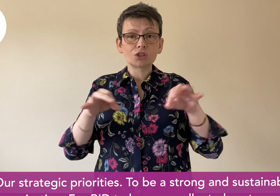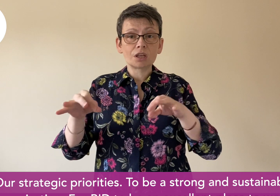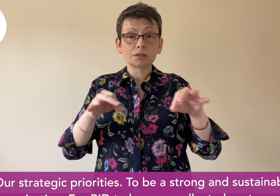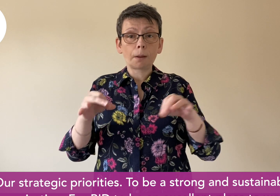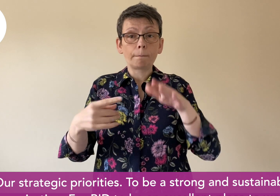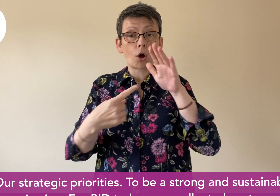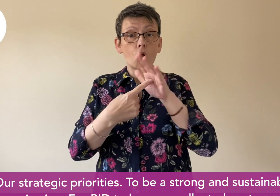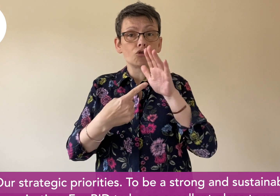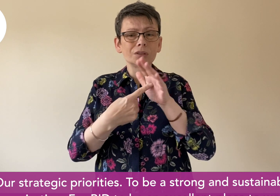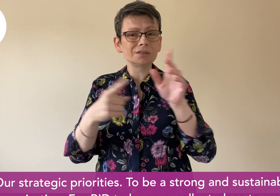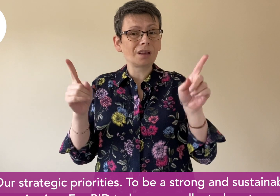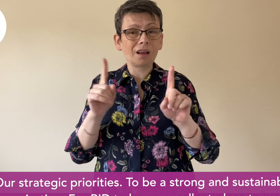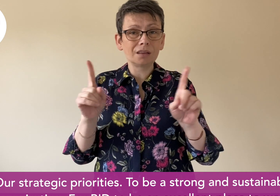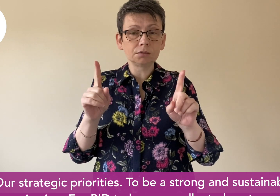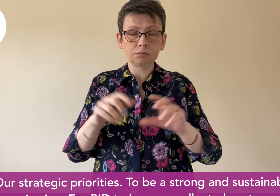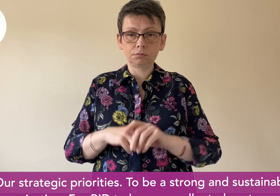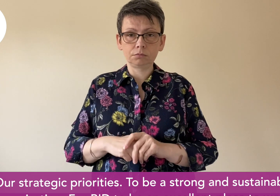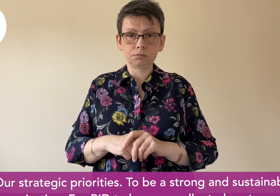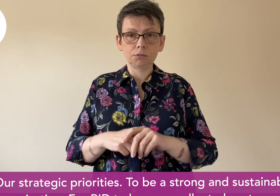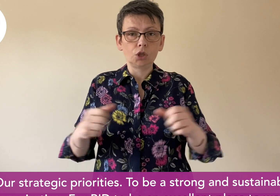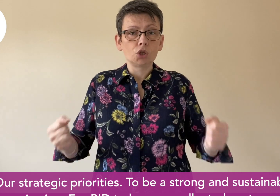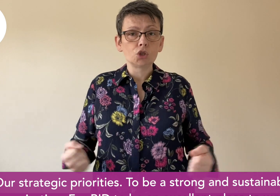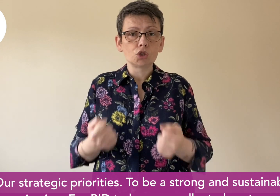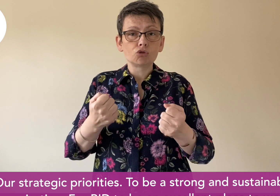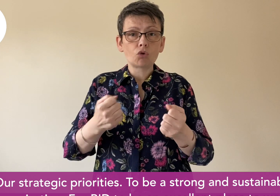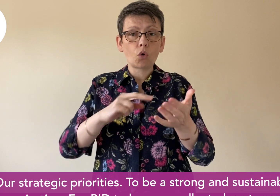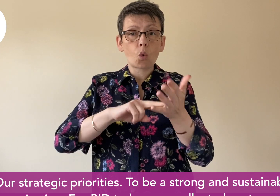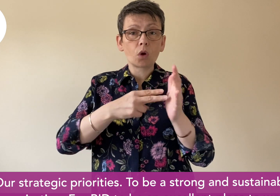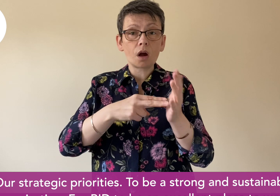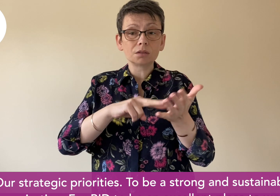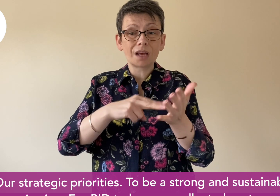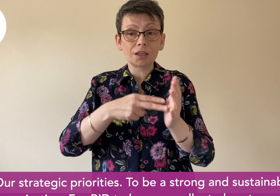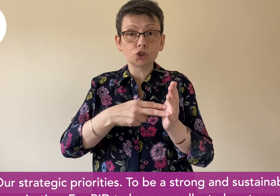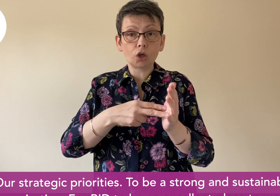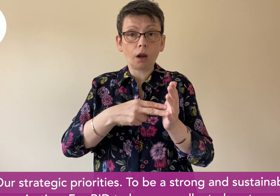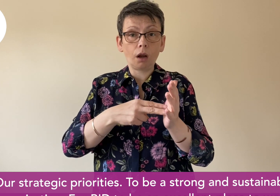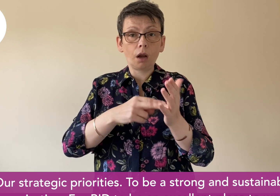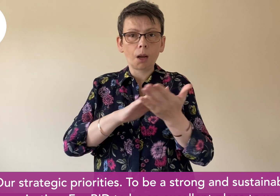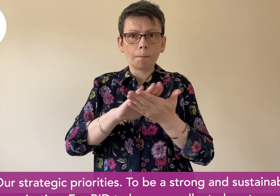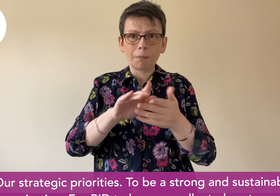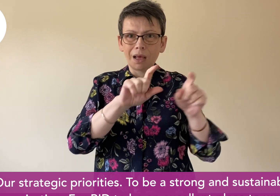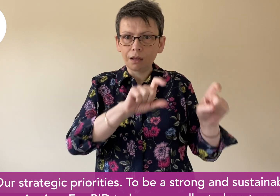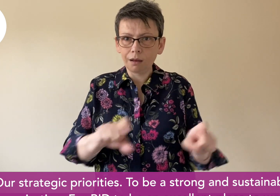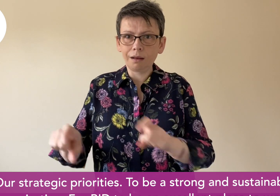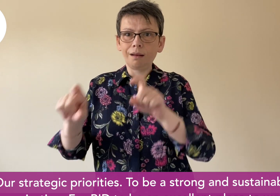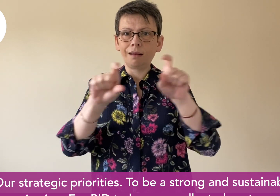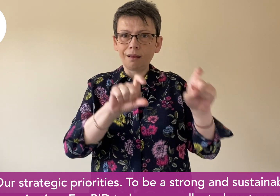Our strategic priorities: to be a strong and sustainable